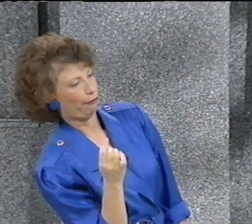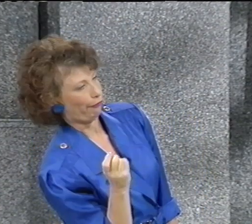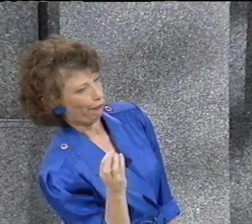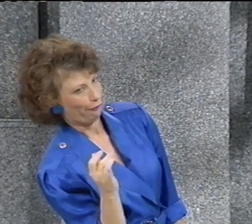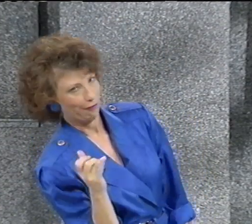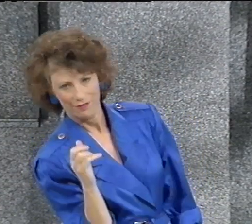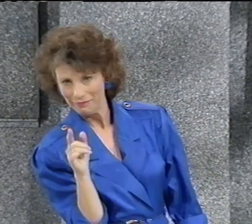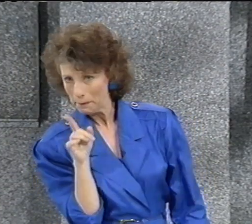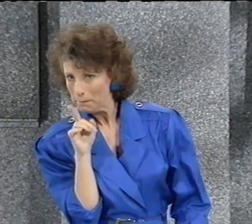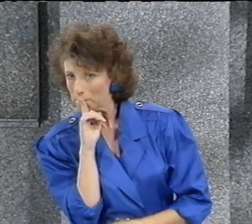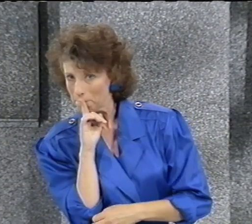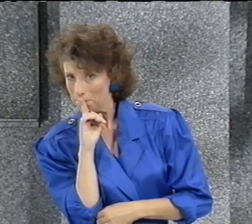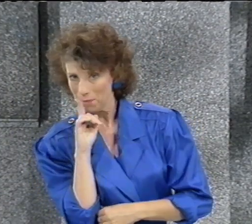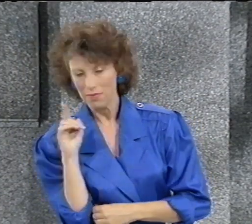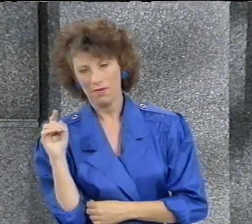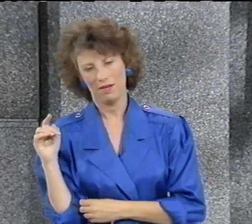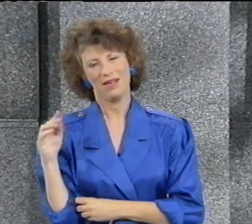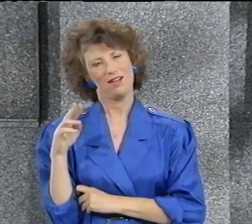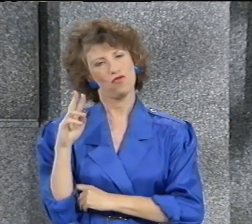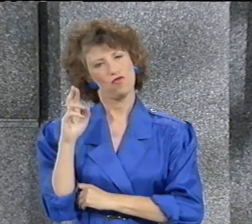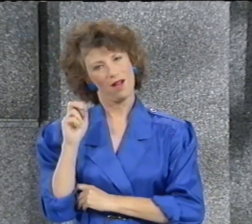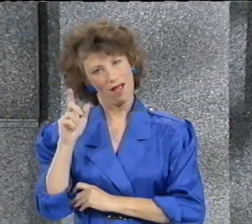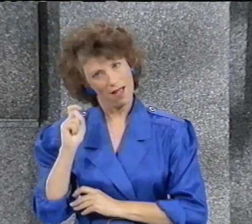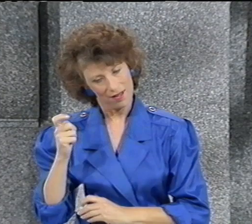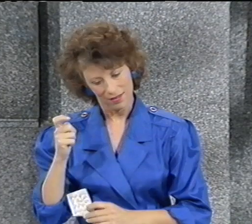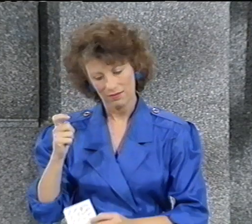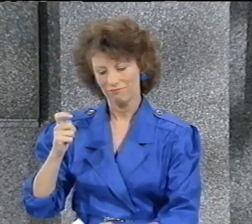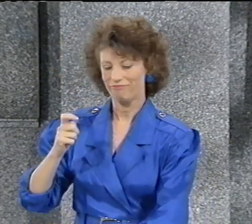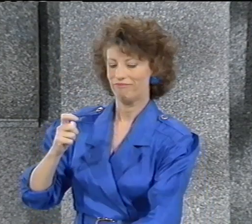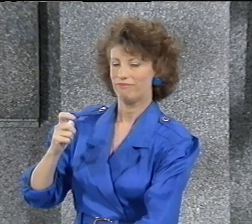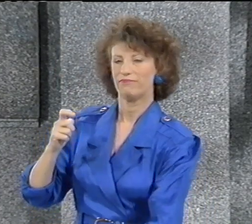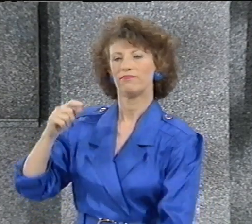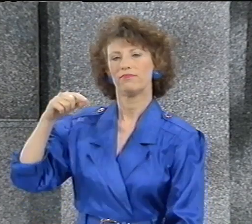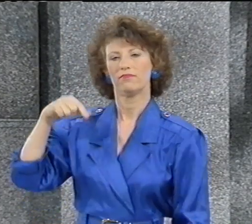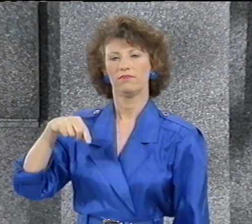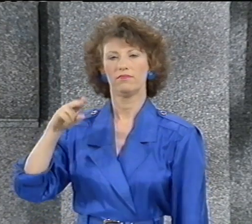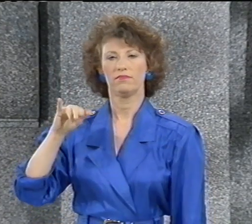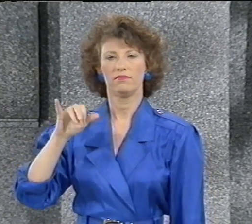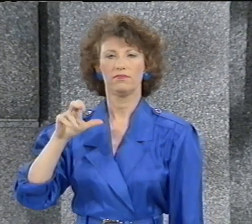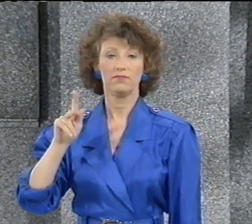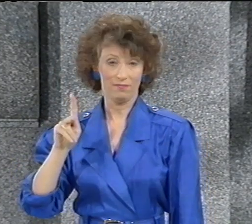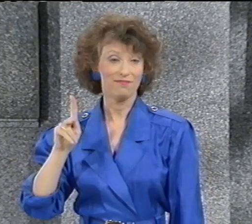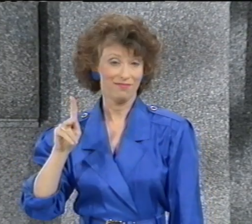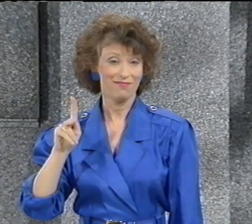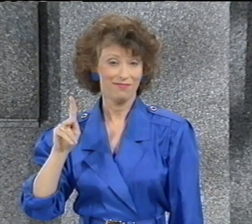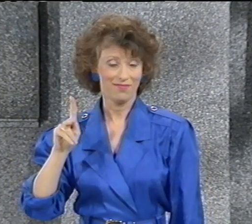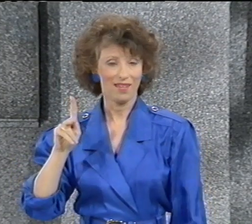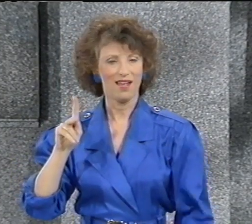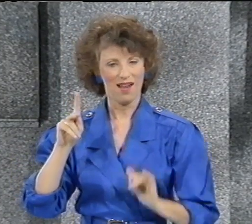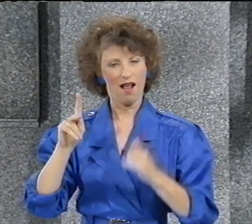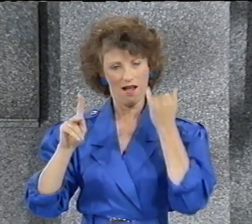hold it against your body. Just be careful that you don't walk around fingerspelling in an awkward position.